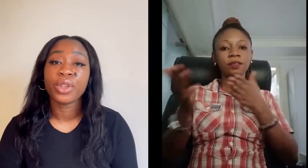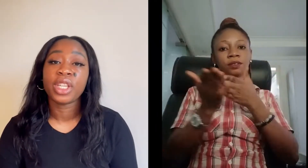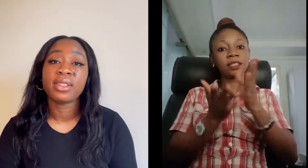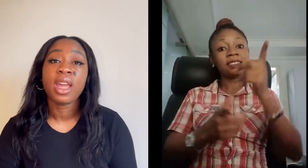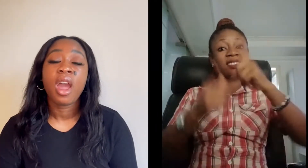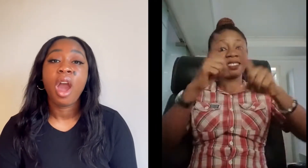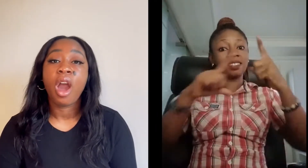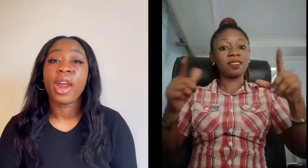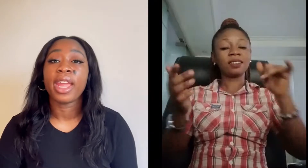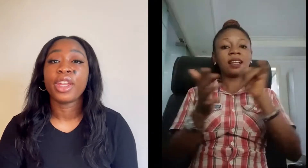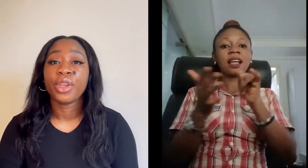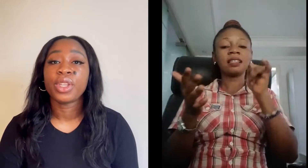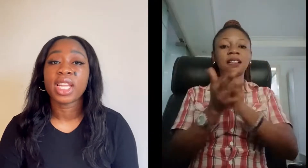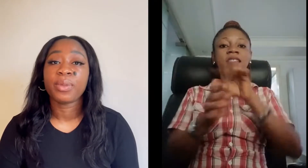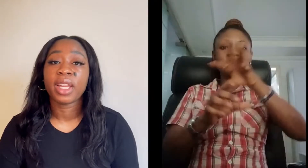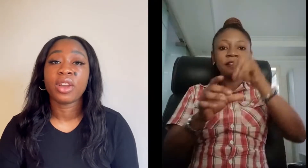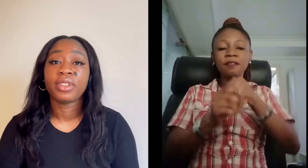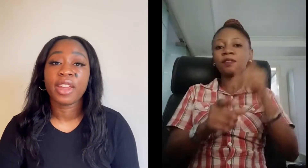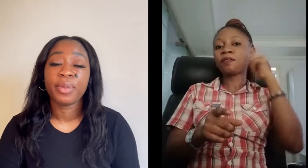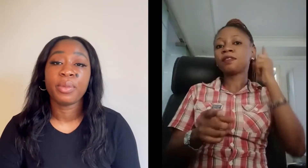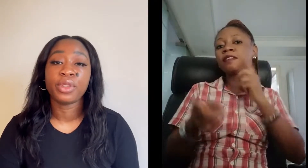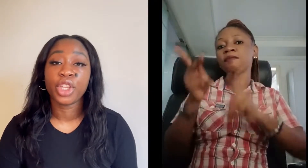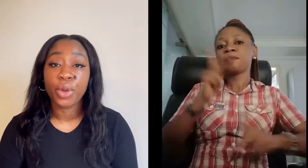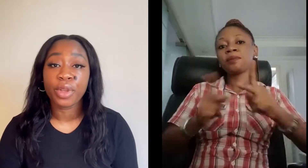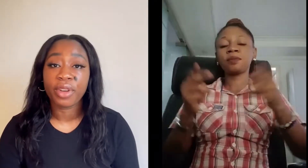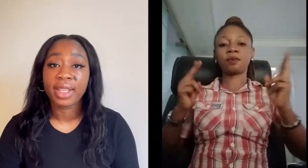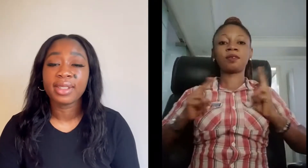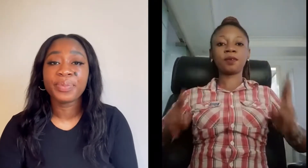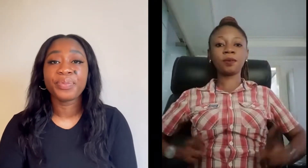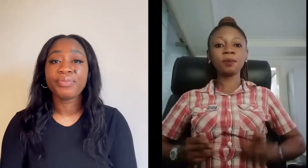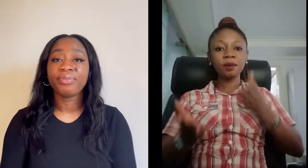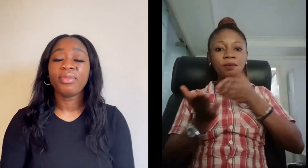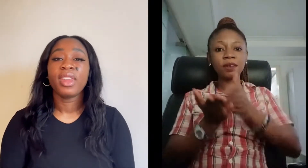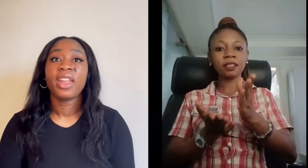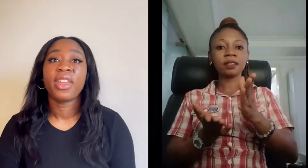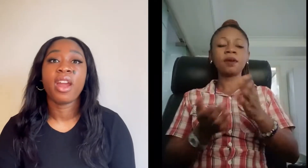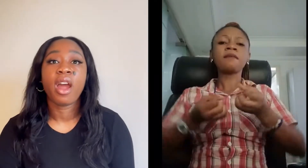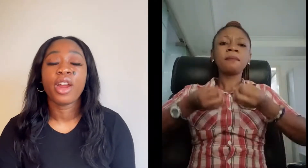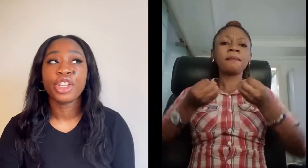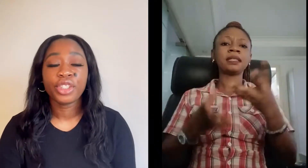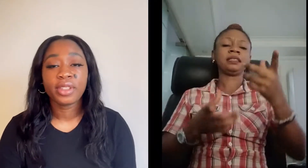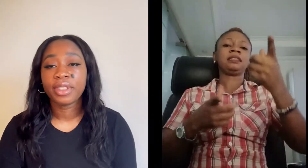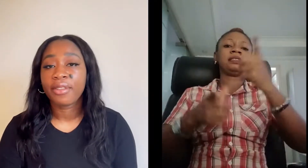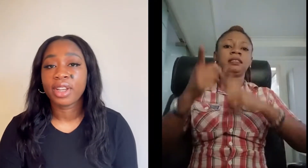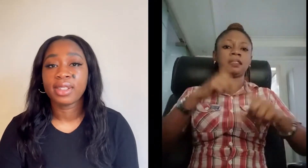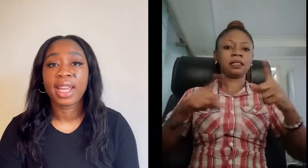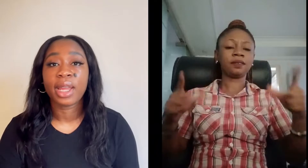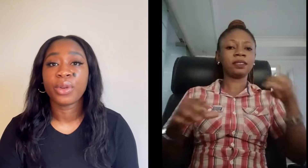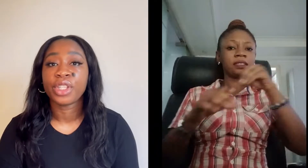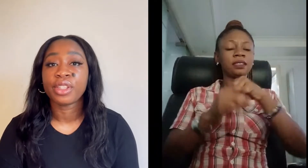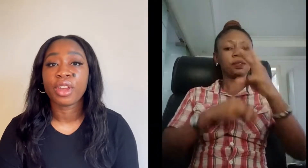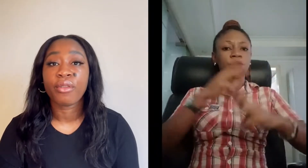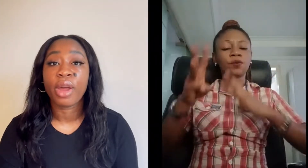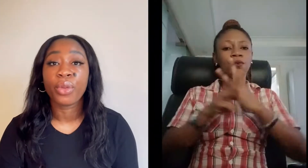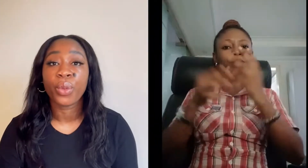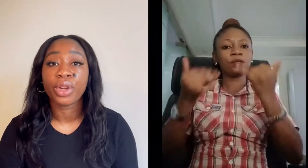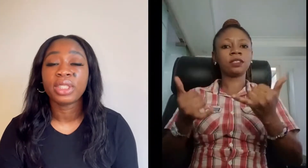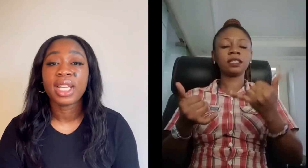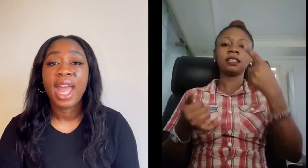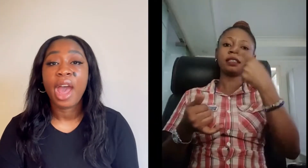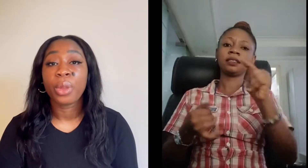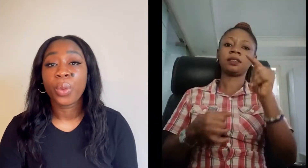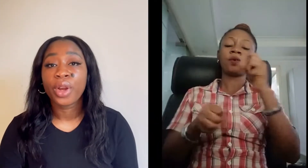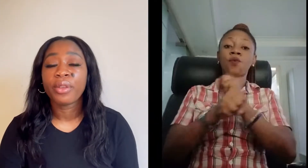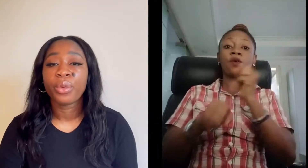sign languages are a huge aspect of deaf people's human rights. There are hundreds of diverse sign languages around the